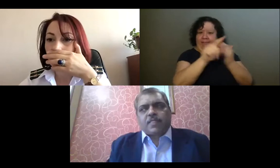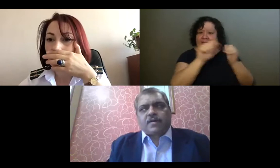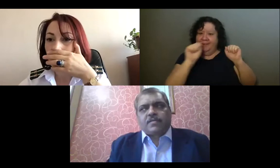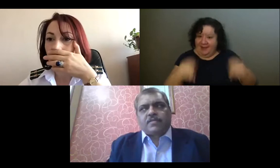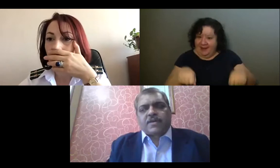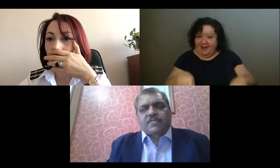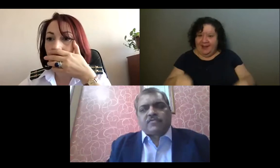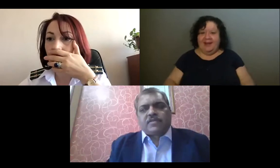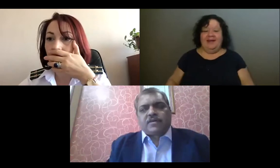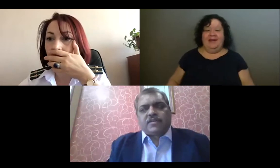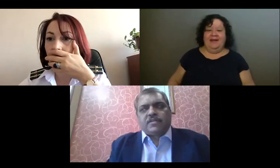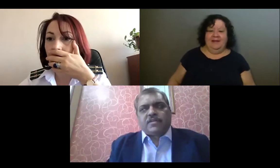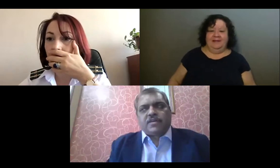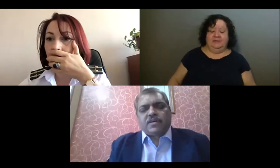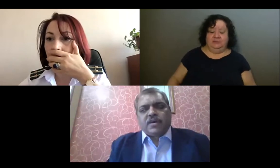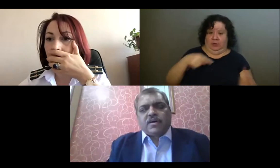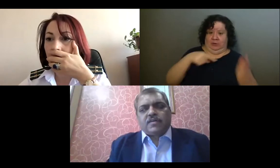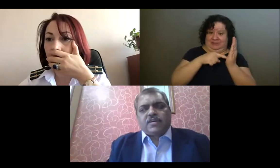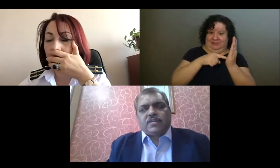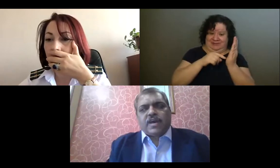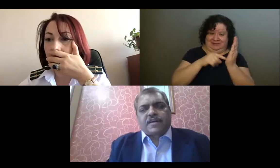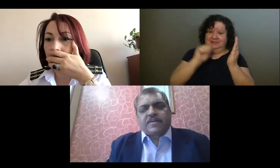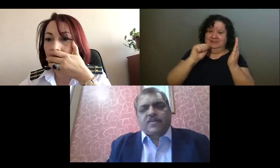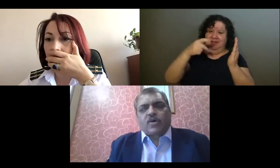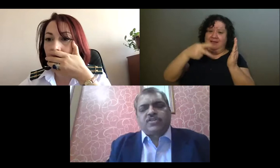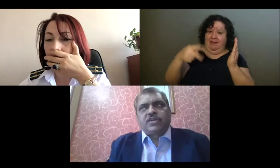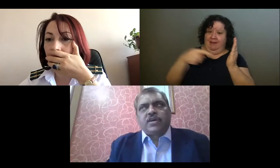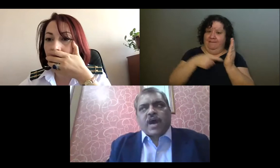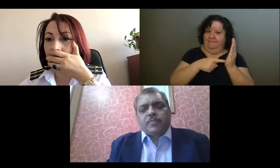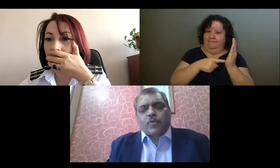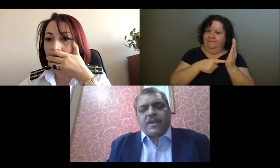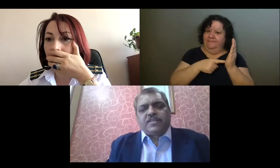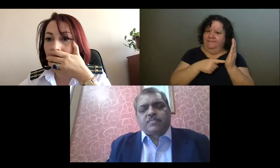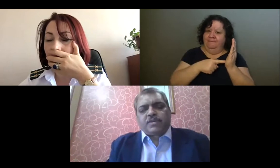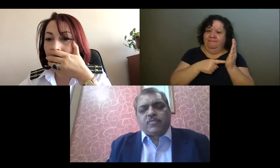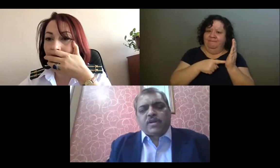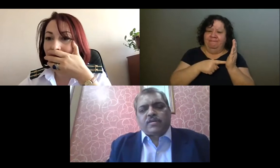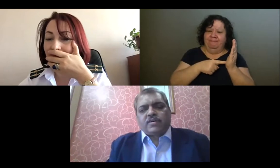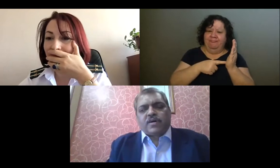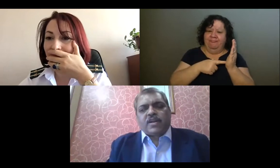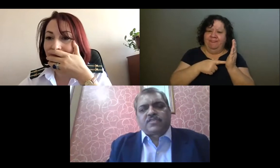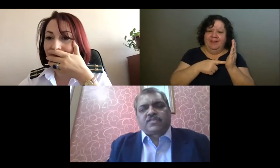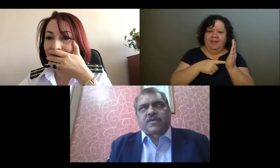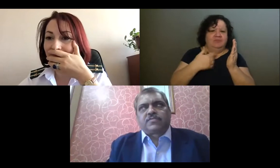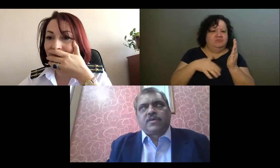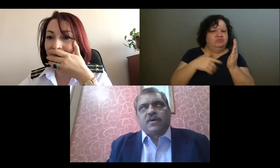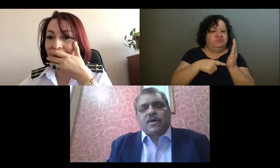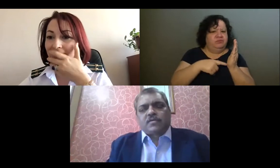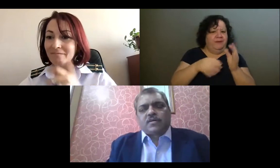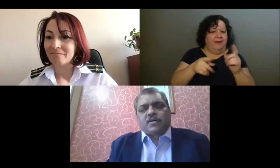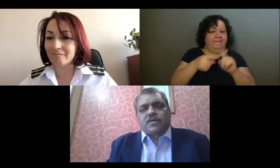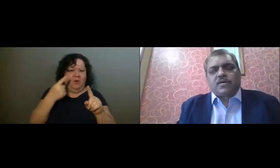user, the person with the AR technology, and provide this multimodal alert systems,